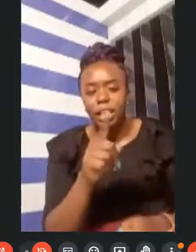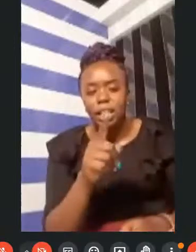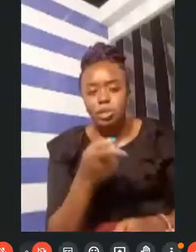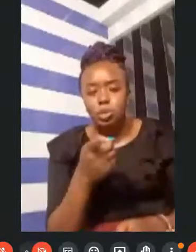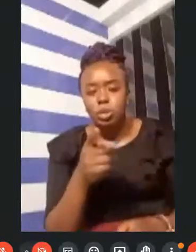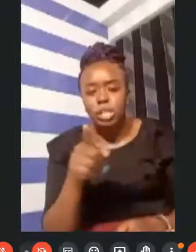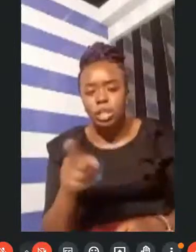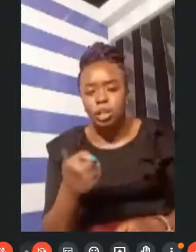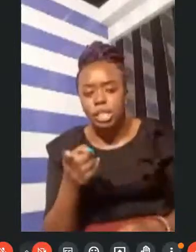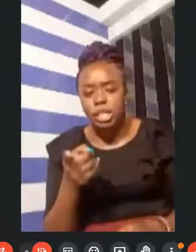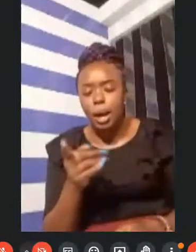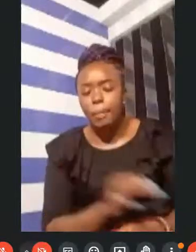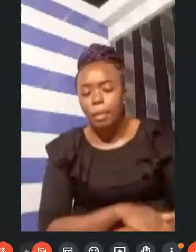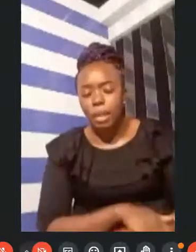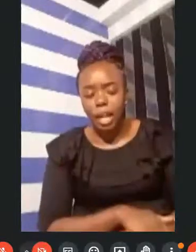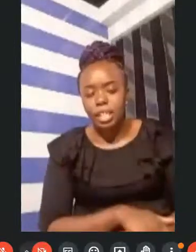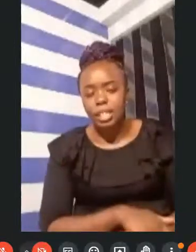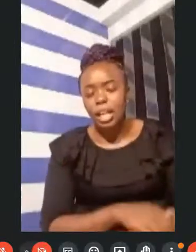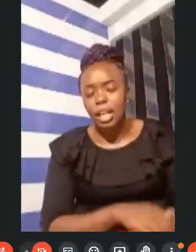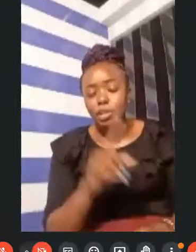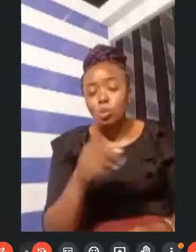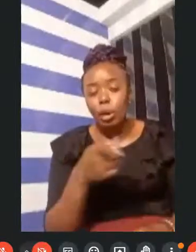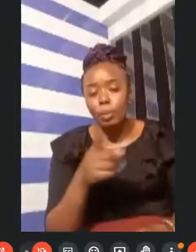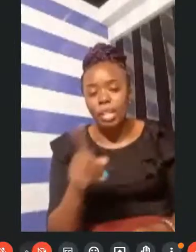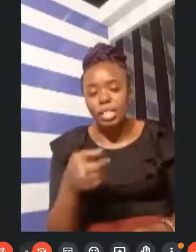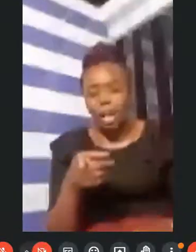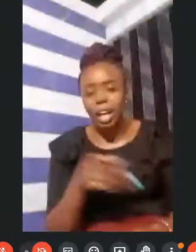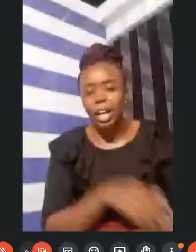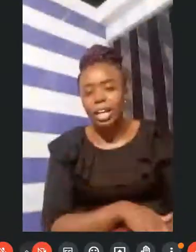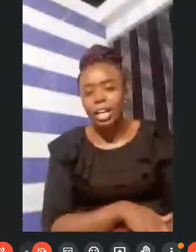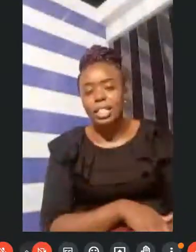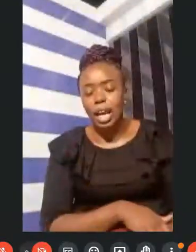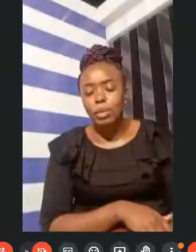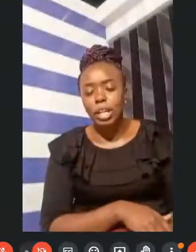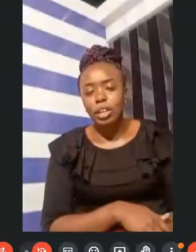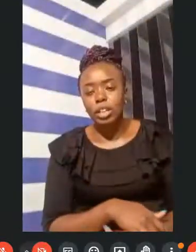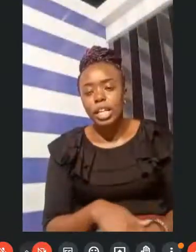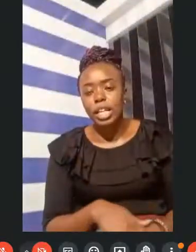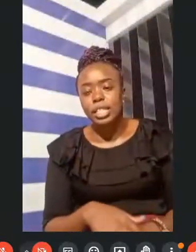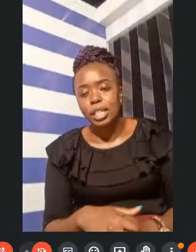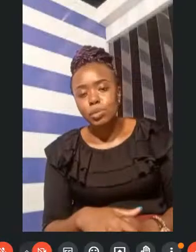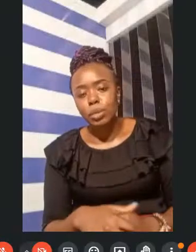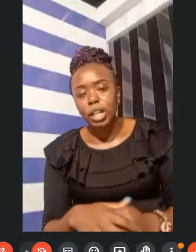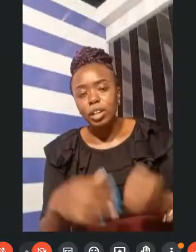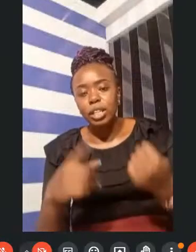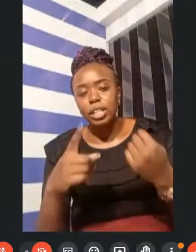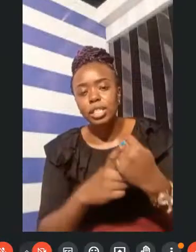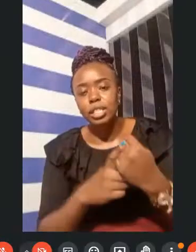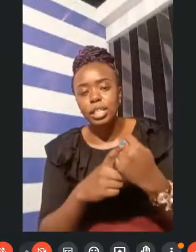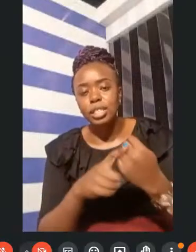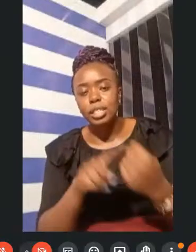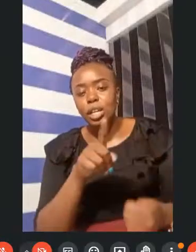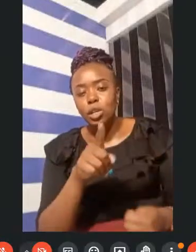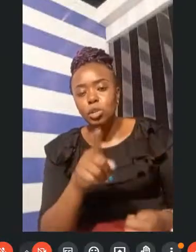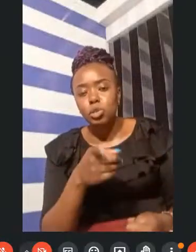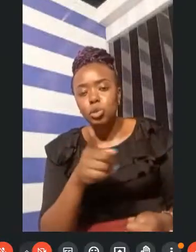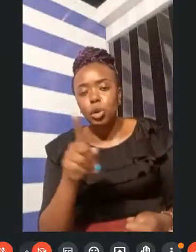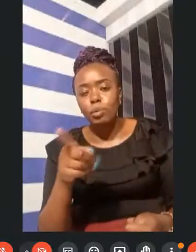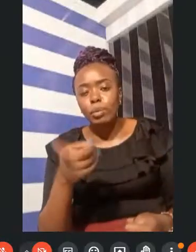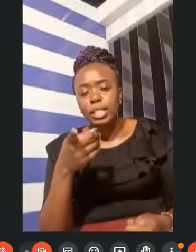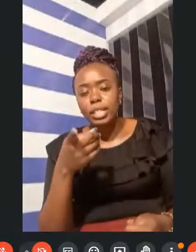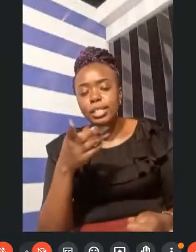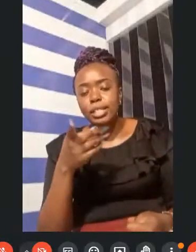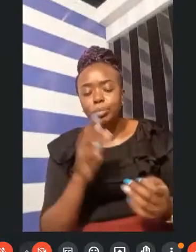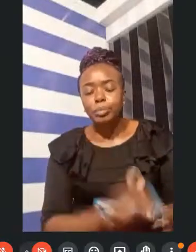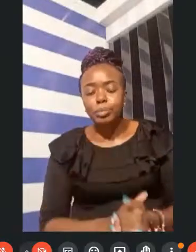10, 2 zeros. That is 2 commas rather, 10 million. 6 million, 6,